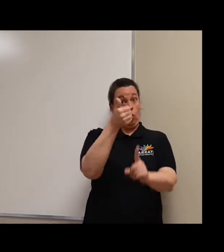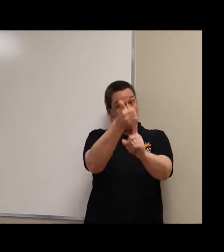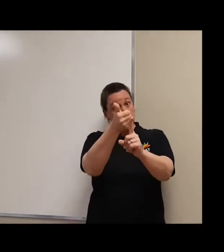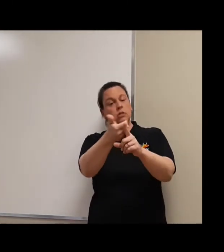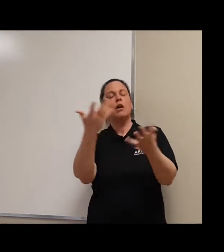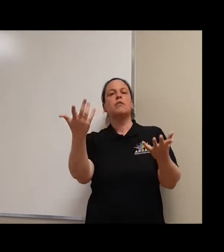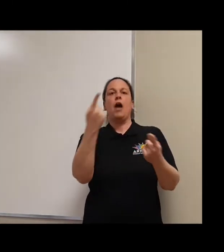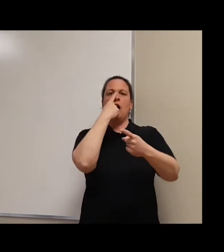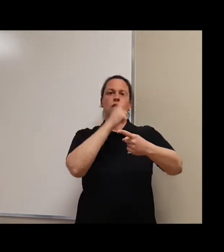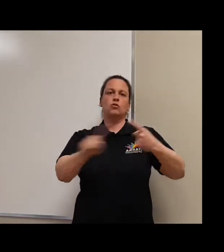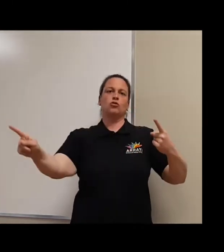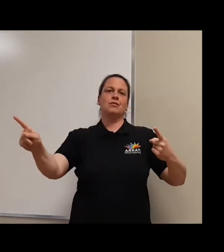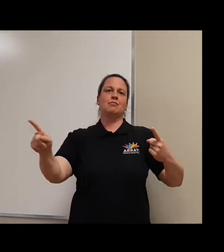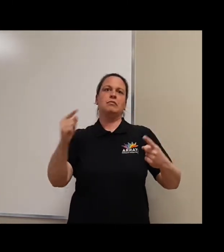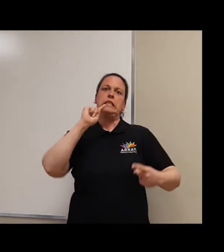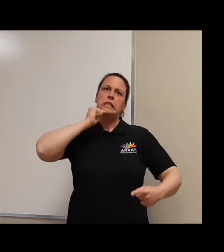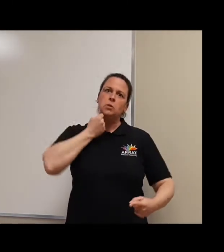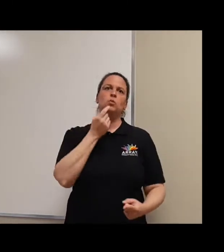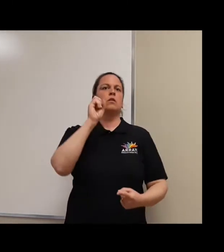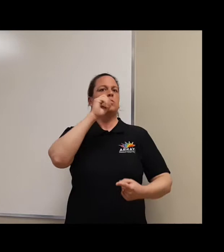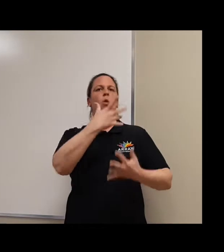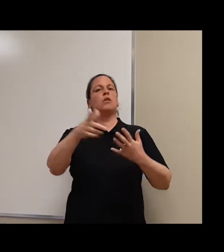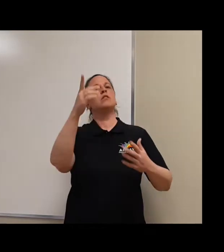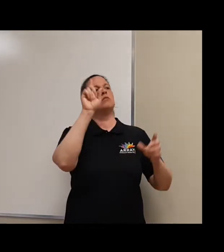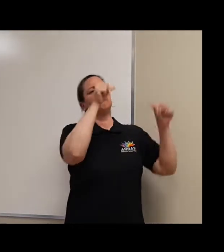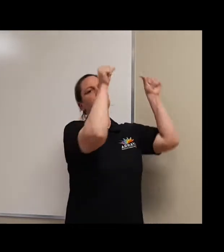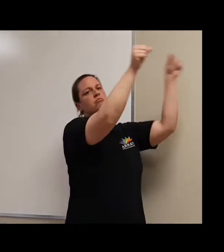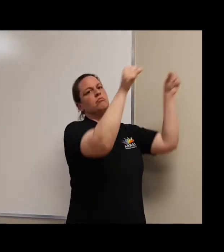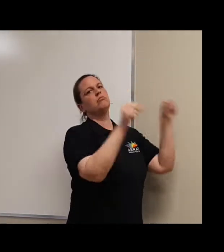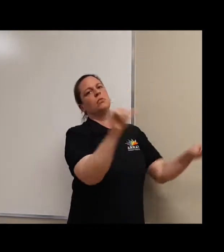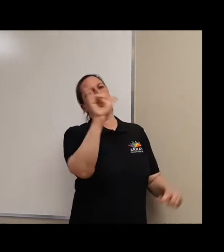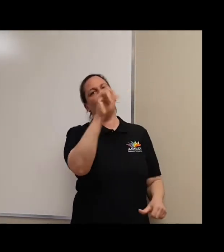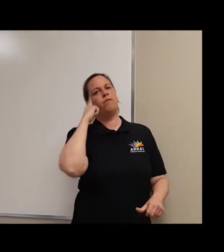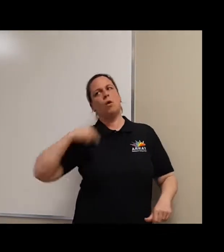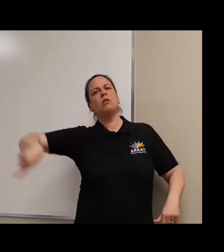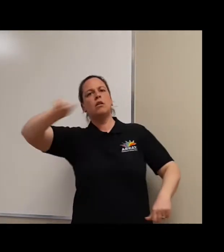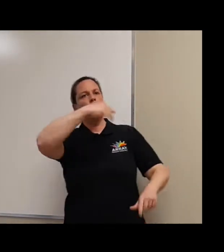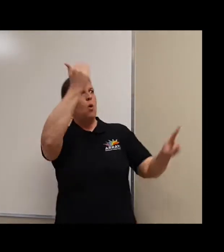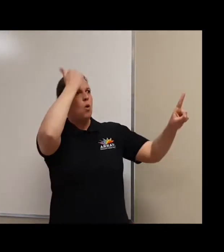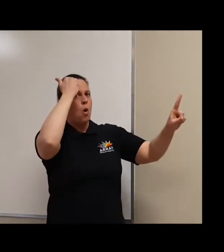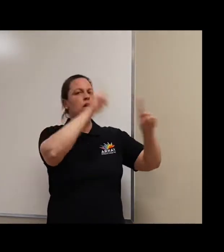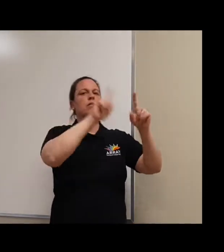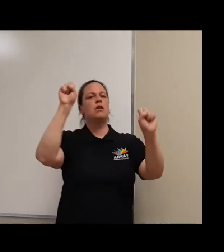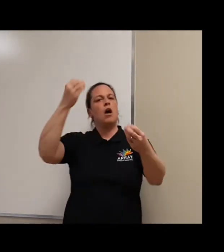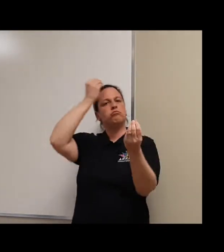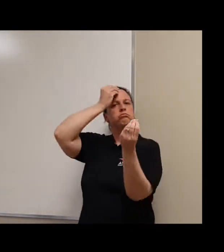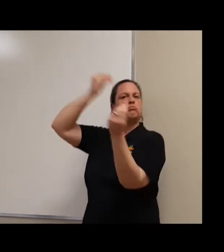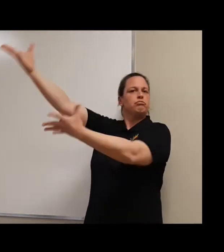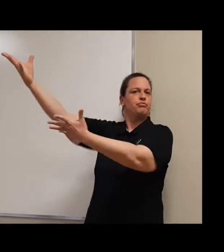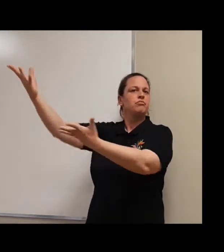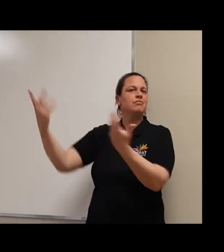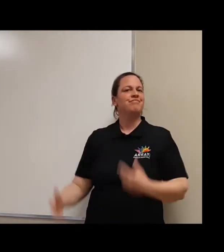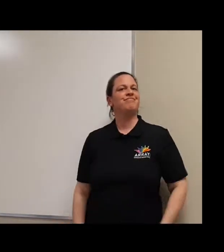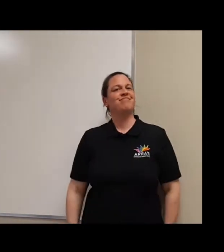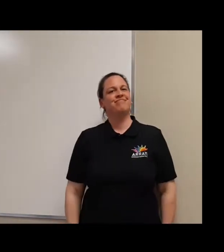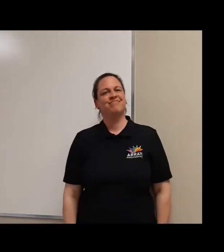personal information about where their medications are and how to help them in an emergency so everyone knows what to